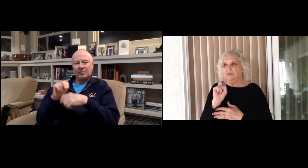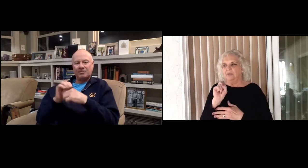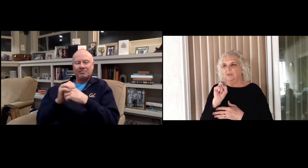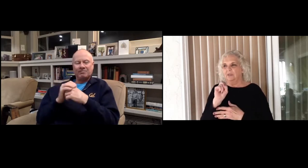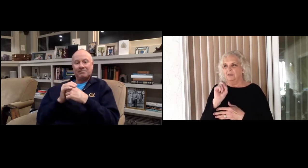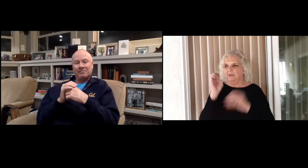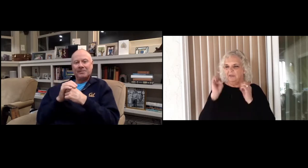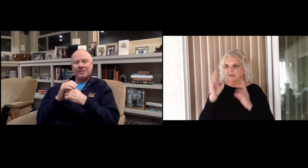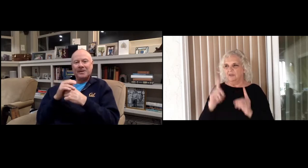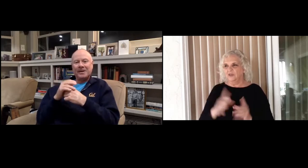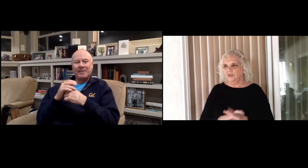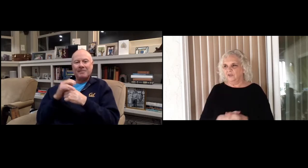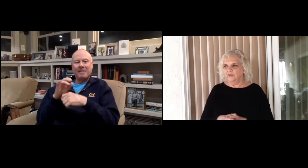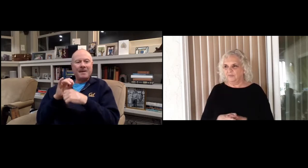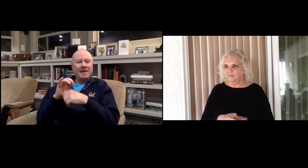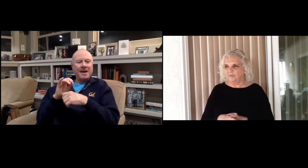vacation.